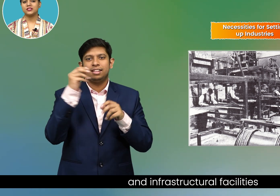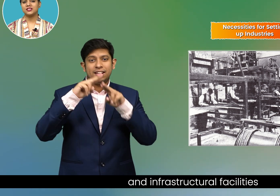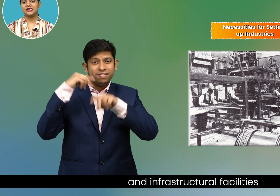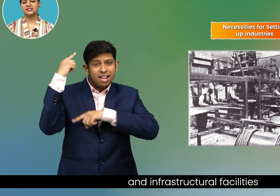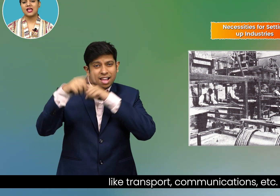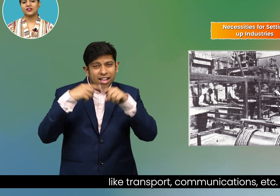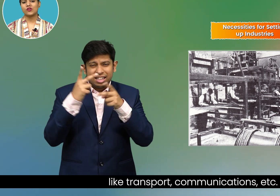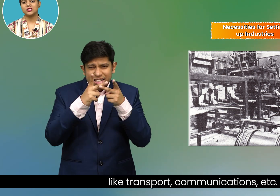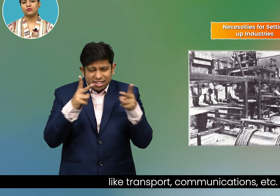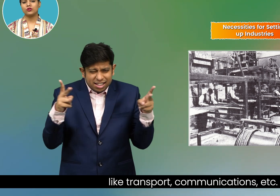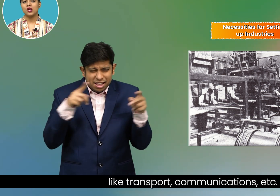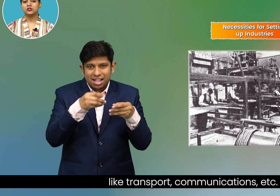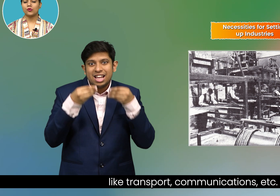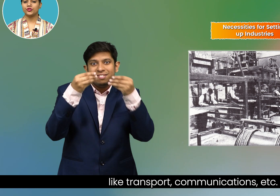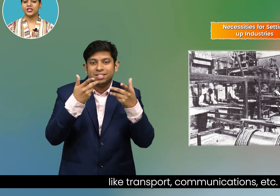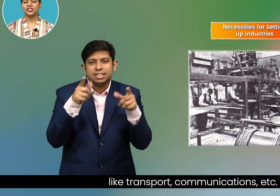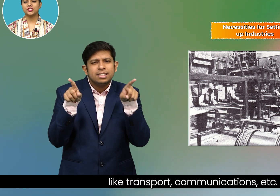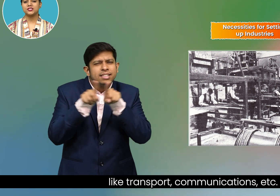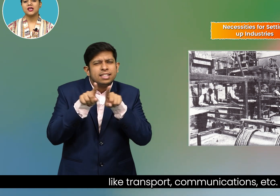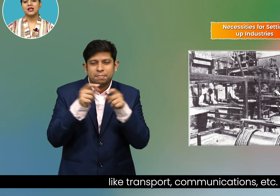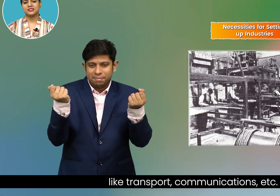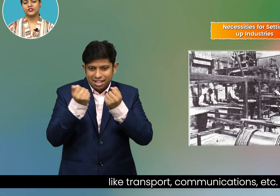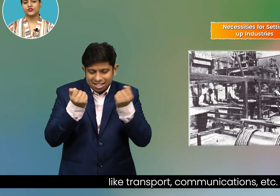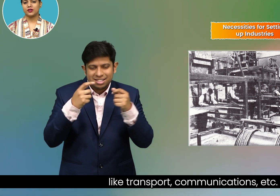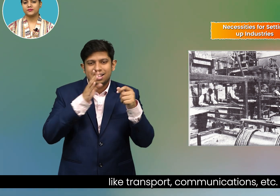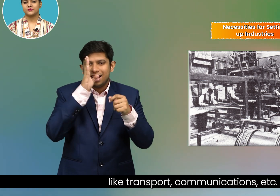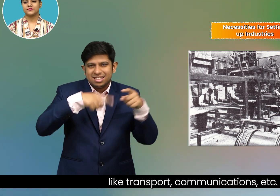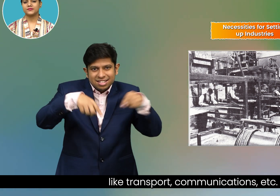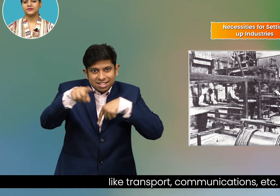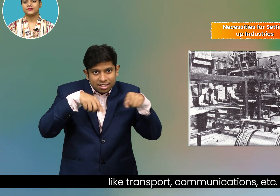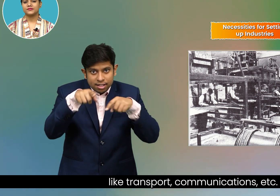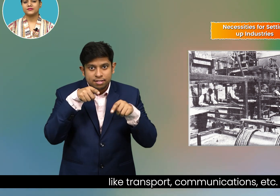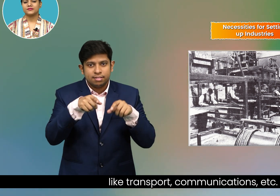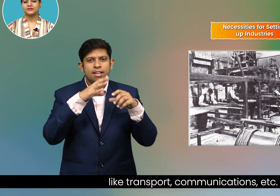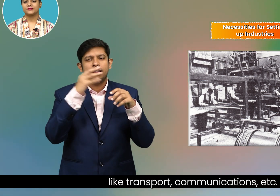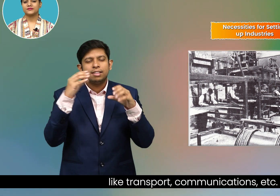infrastructural facilities like transport, communications, etc.